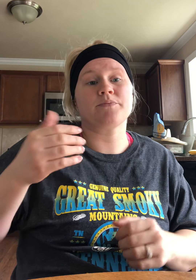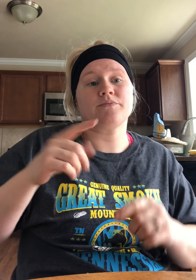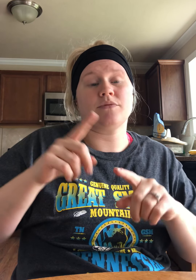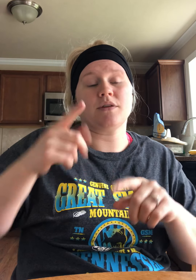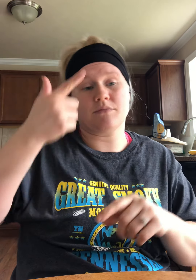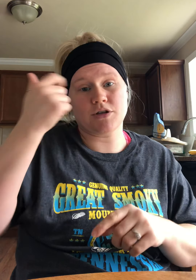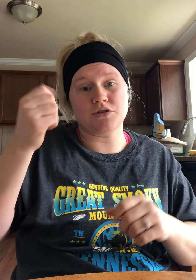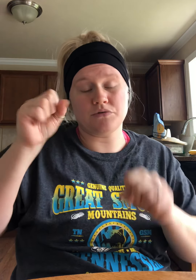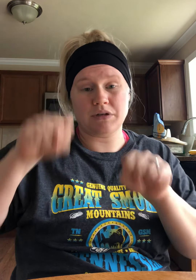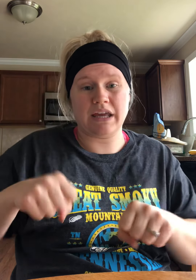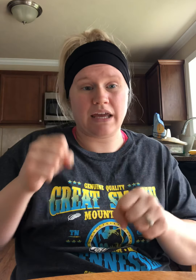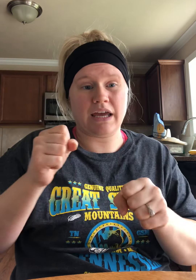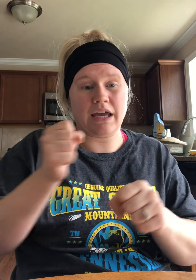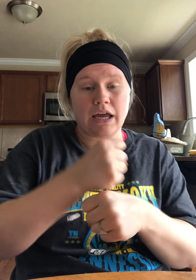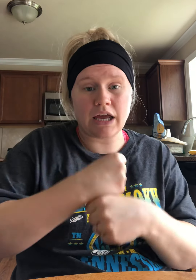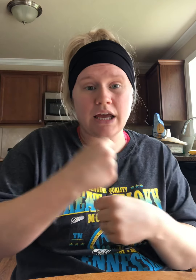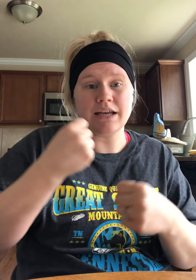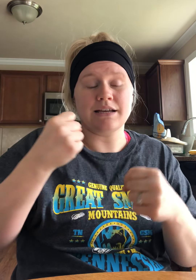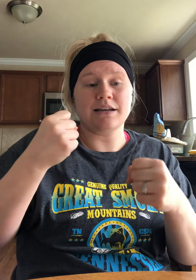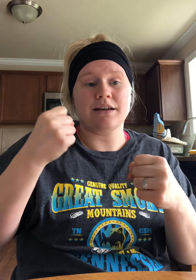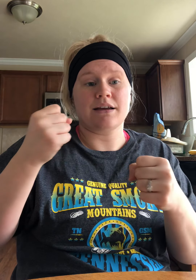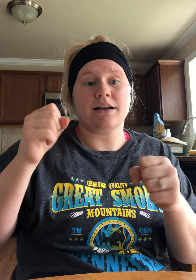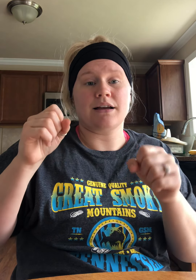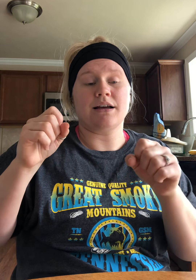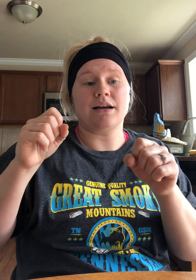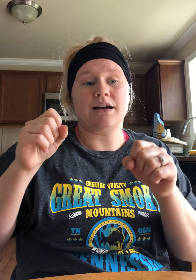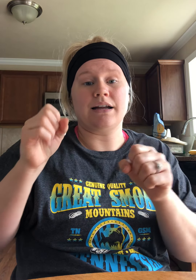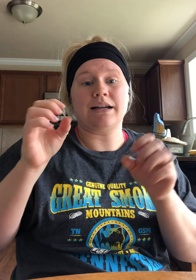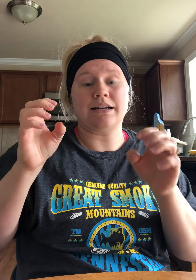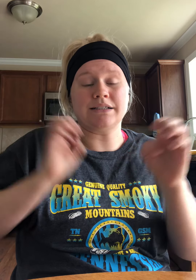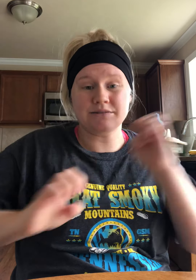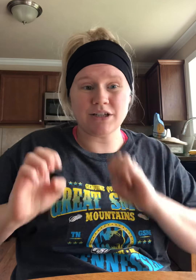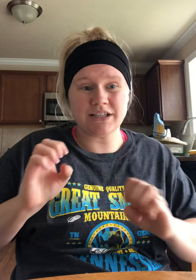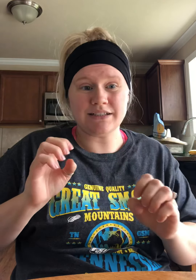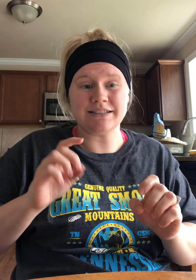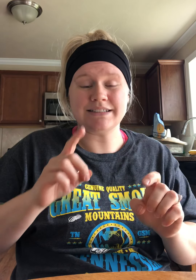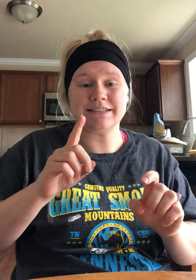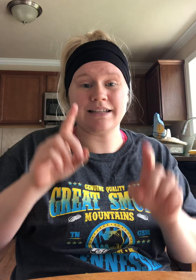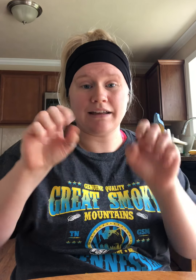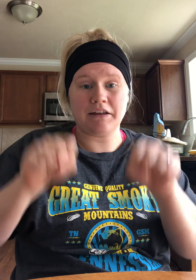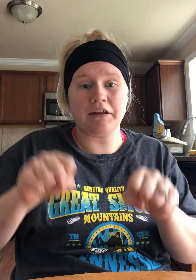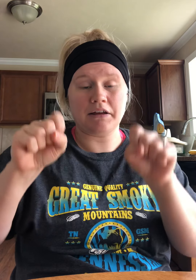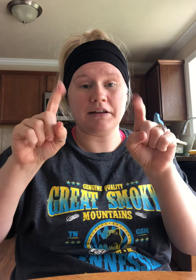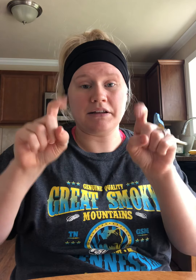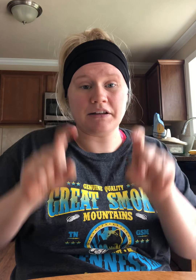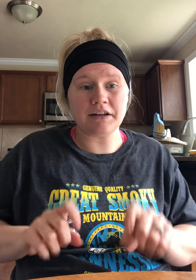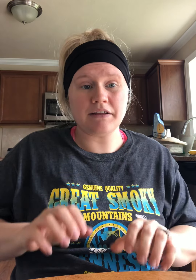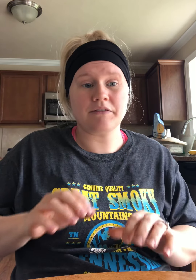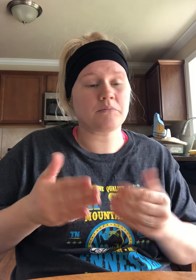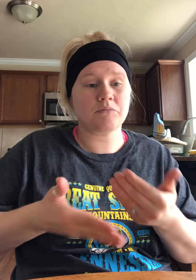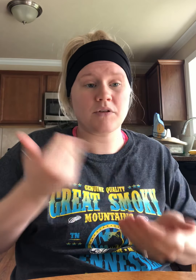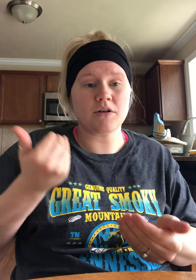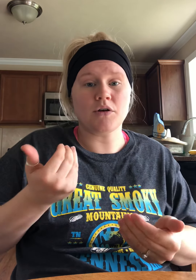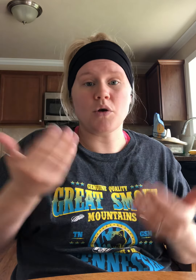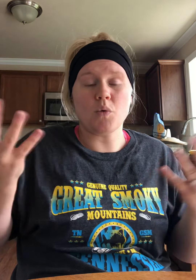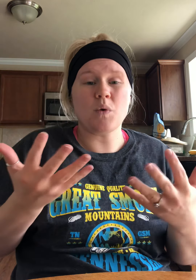well. Now, what would be an example of a bad hypothesis, or something that you couldn't even necessarily consider